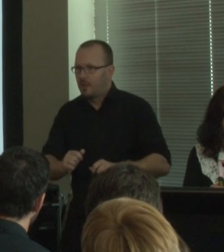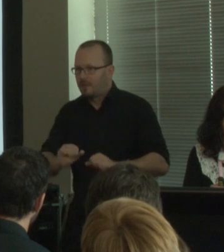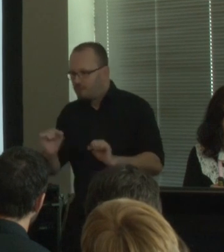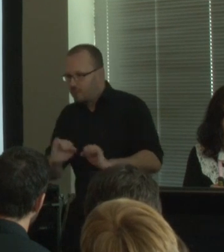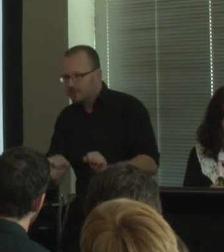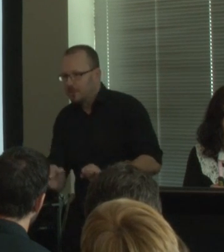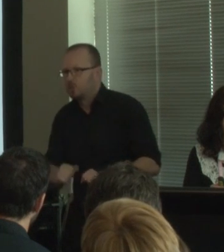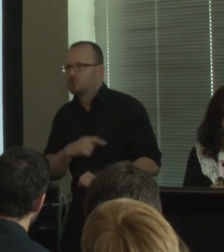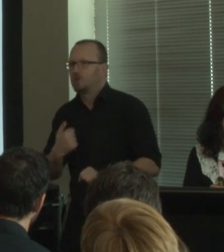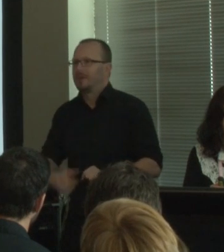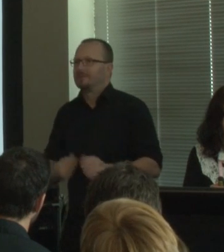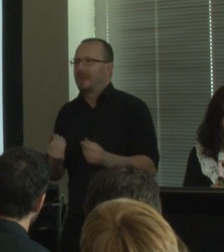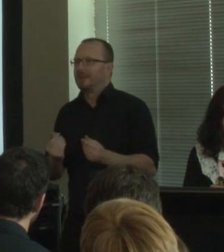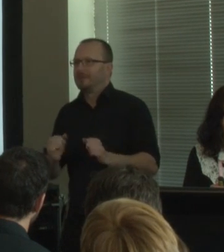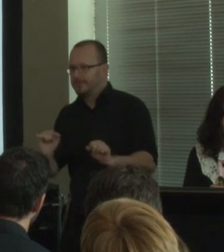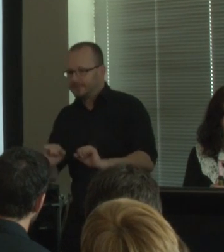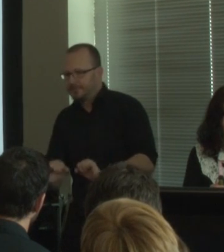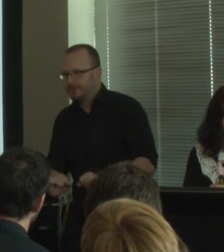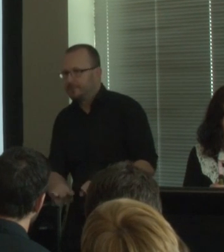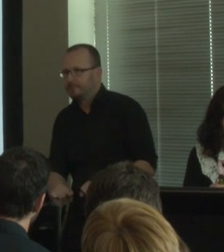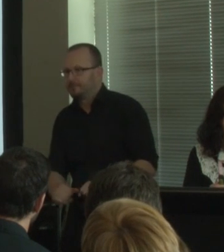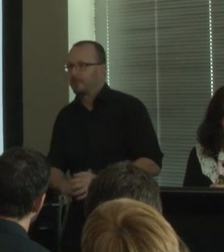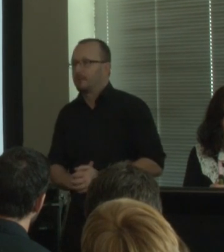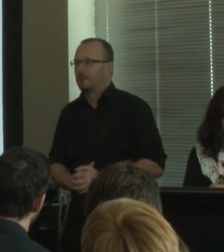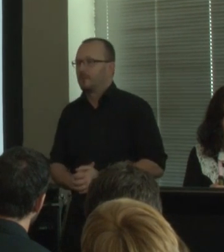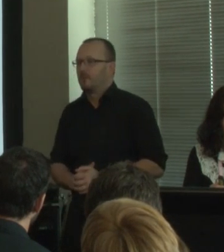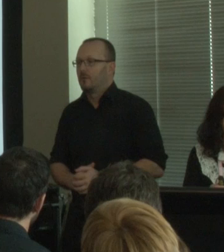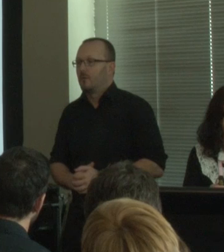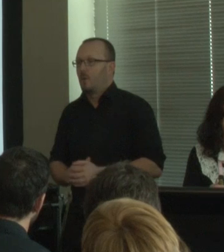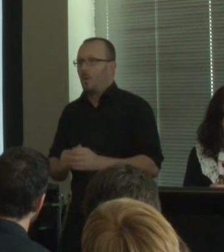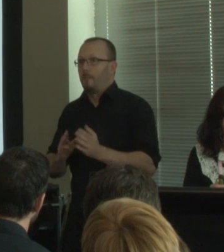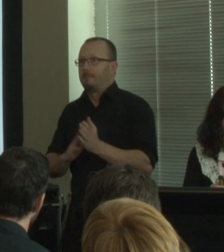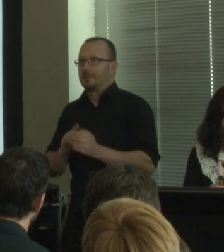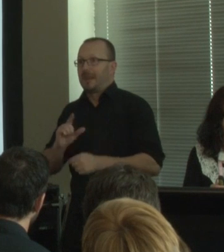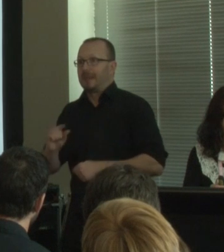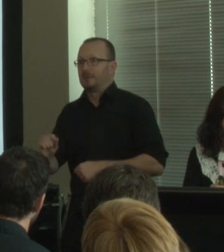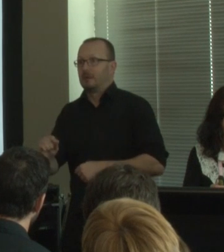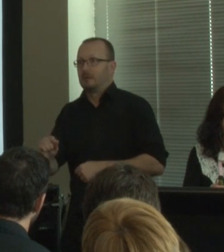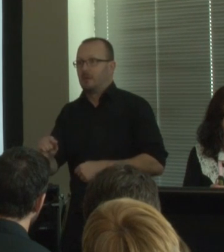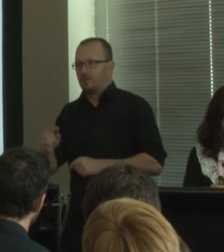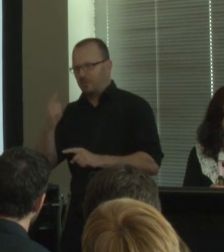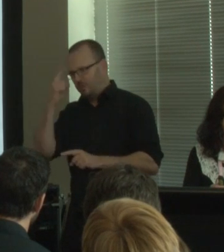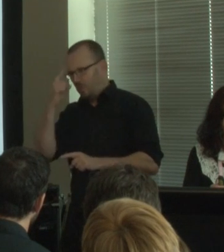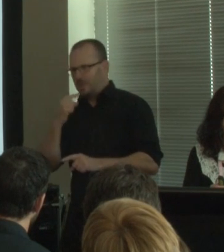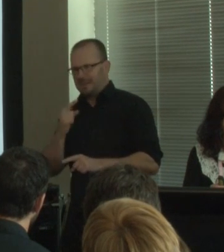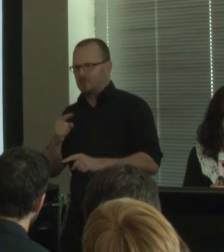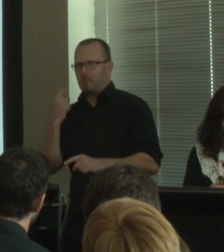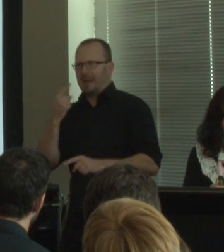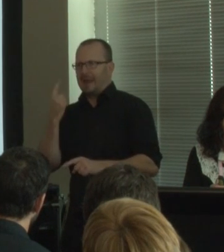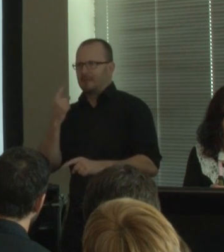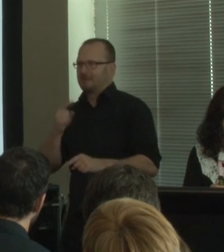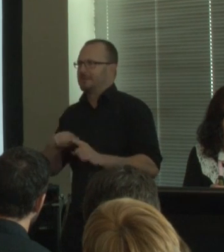liniment. Months later, the locals thought Wong Gong had gone mad when he was very busy building a rock wall garden.